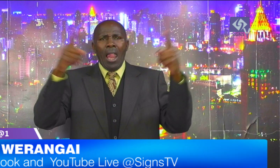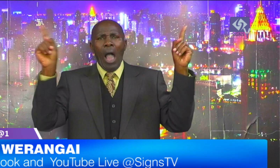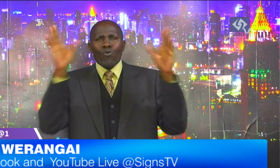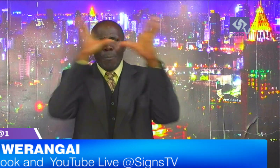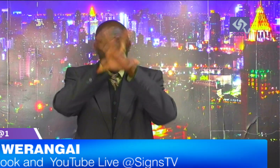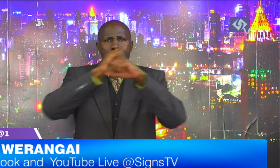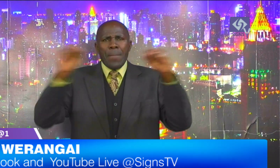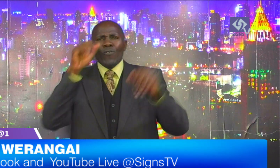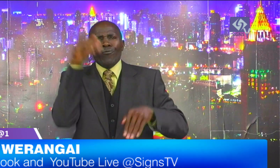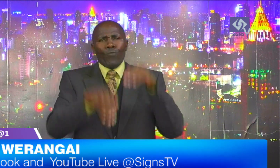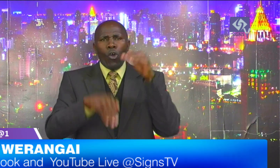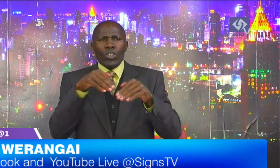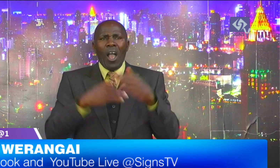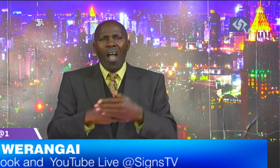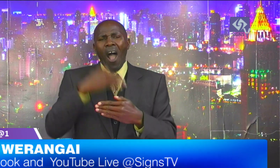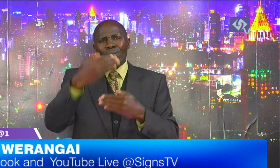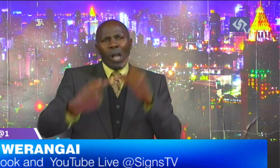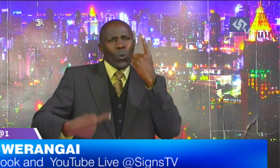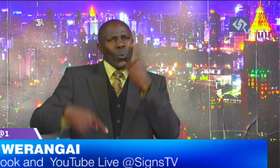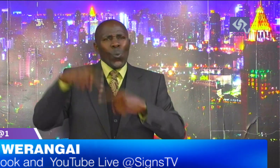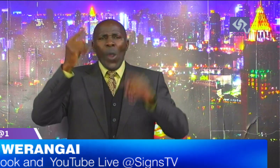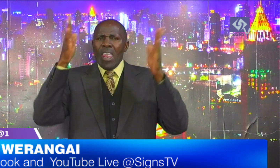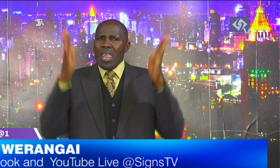He was declared the President-elect after winning